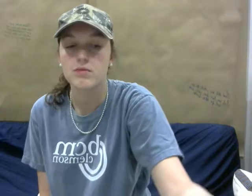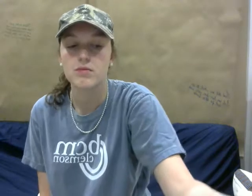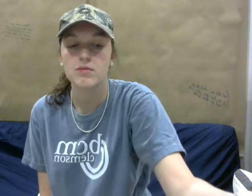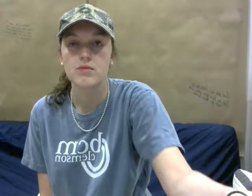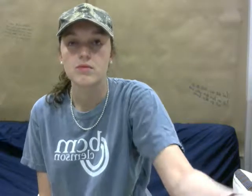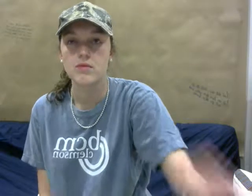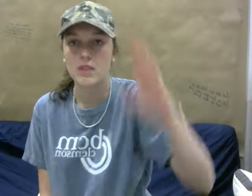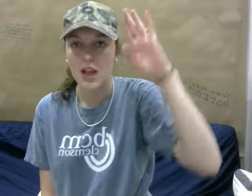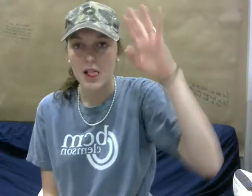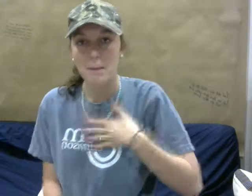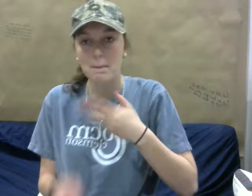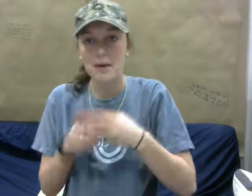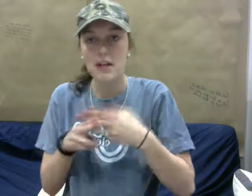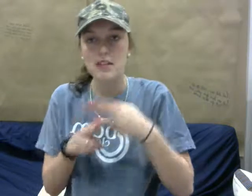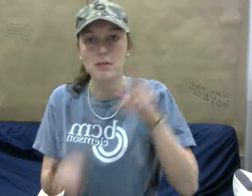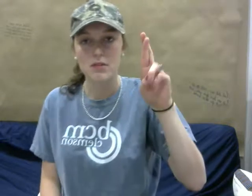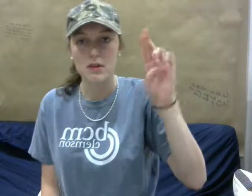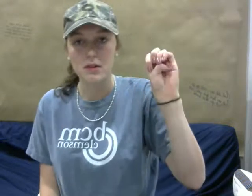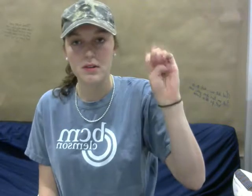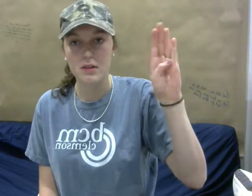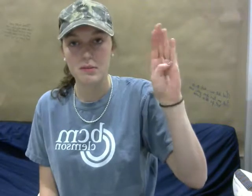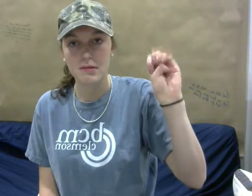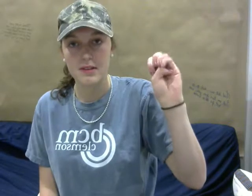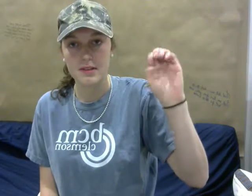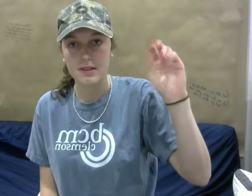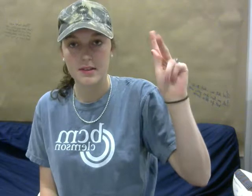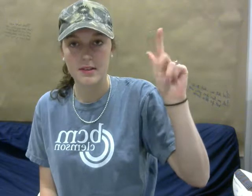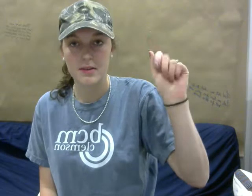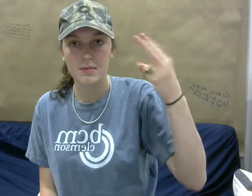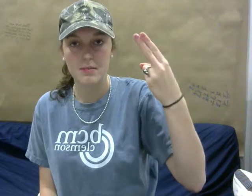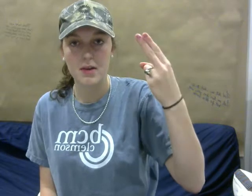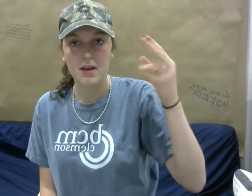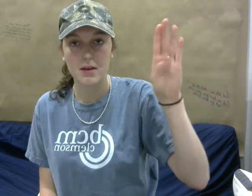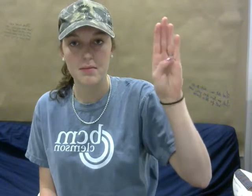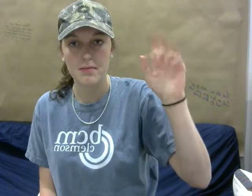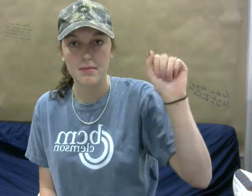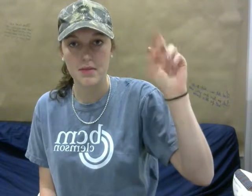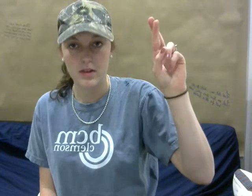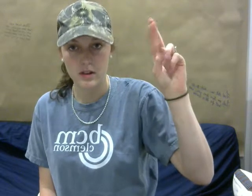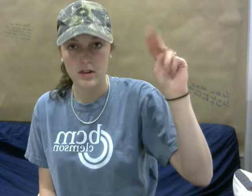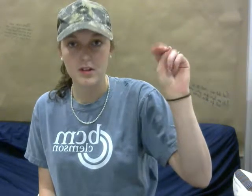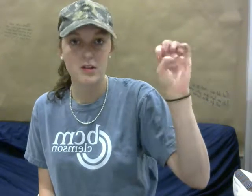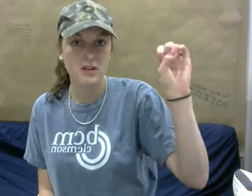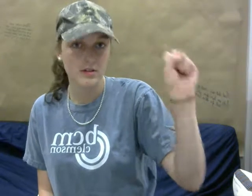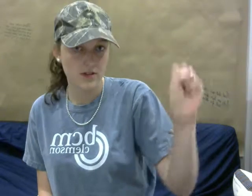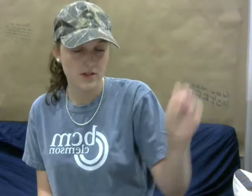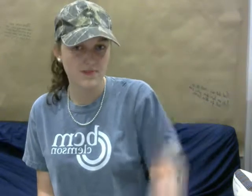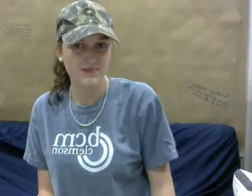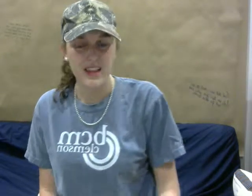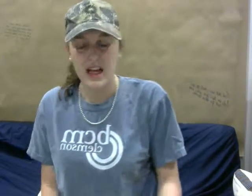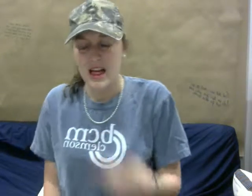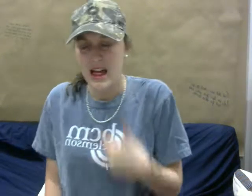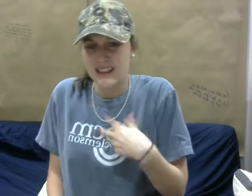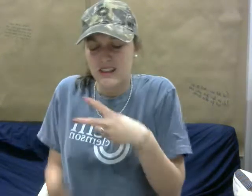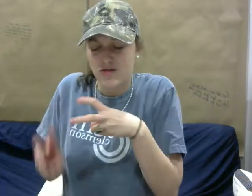Hello, I'm Rebecca Barnes, and welcome to the Science Eater podcast. In this episode, our journey through the wonders of modern astronomy